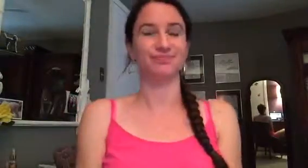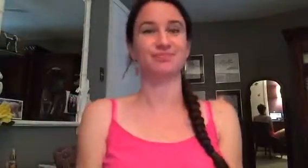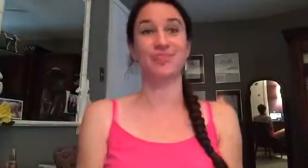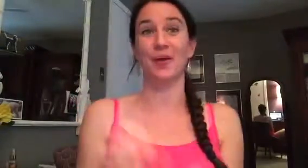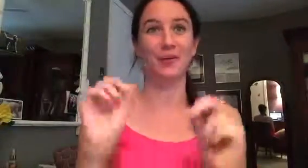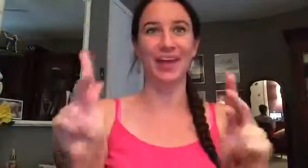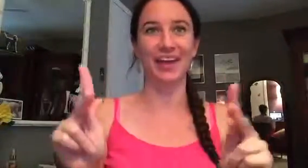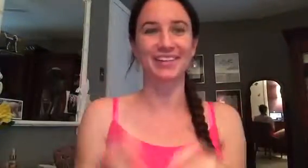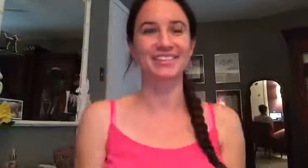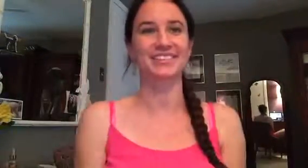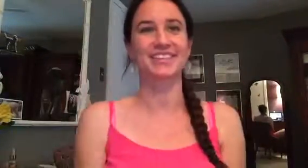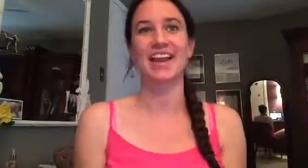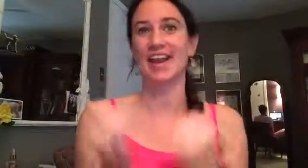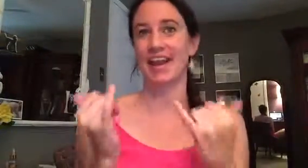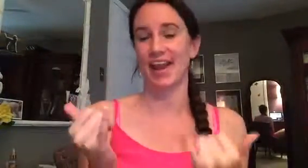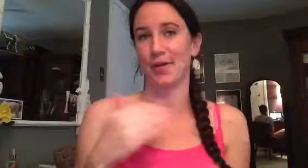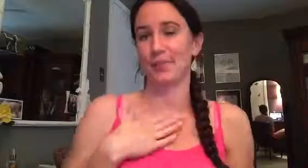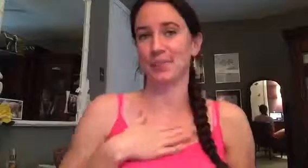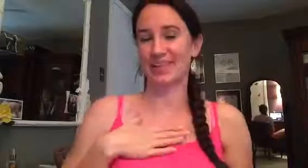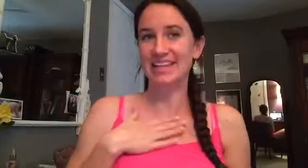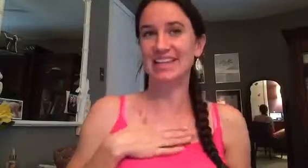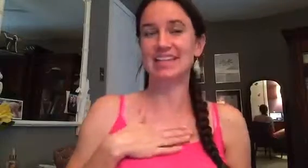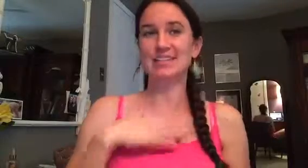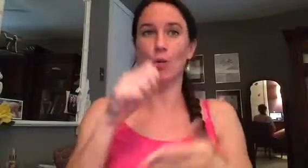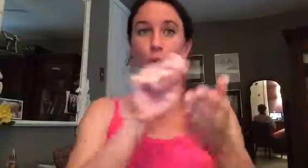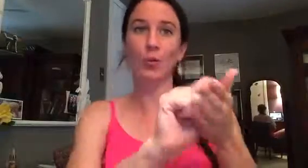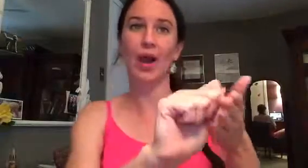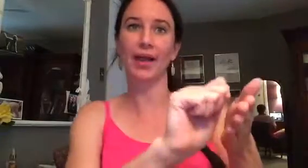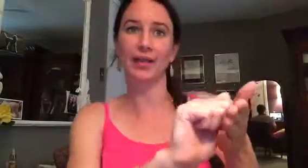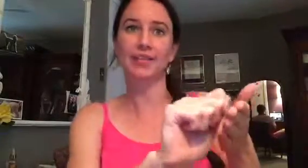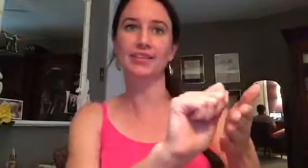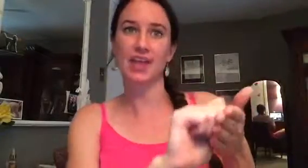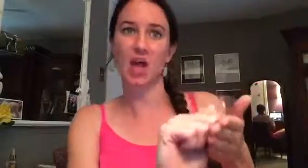Okay, now please write this down,